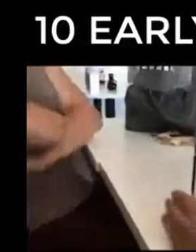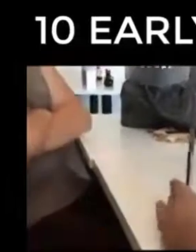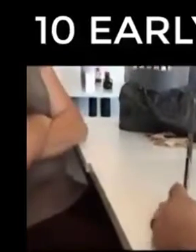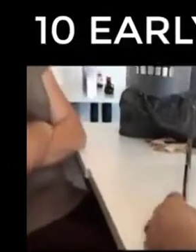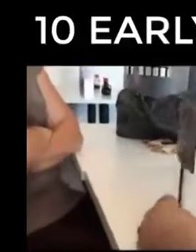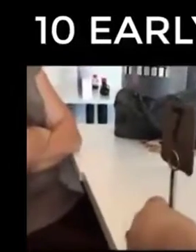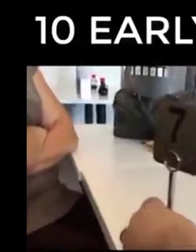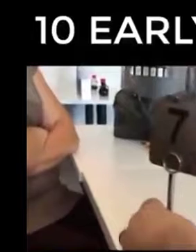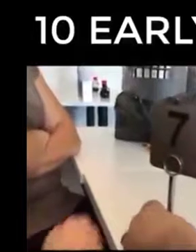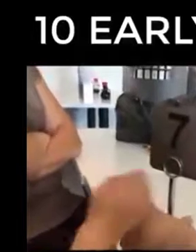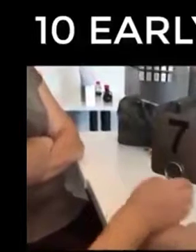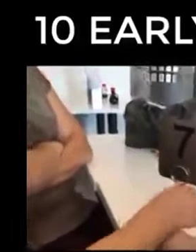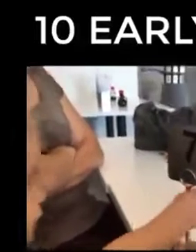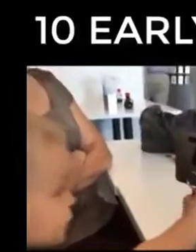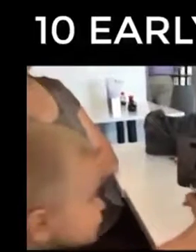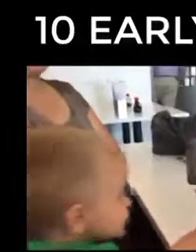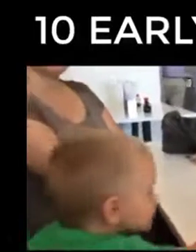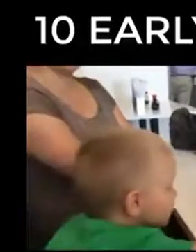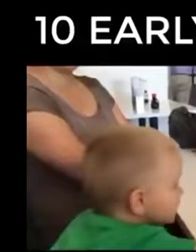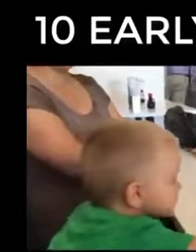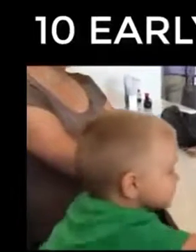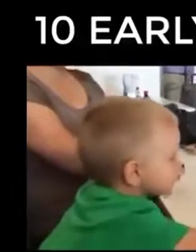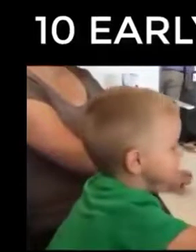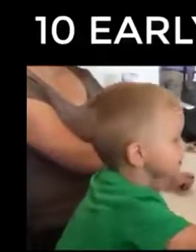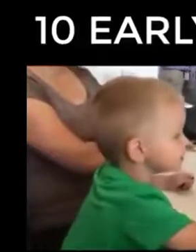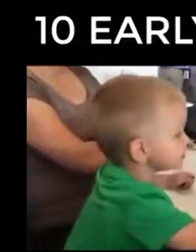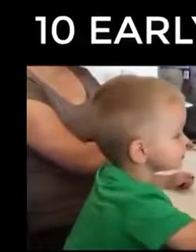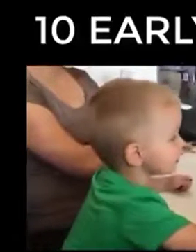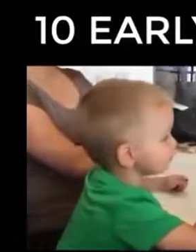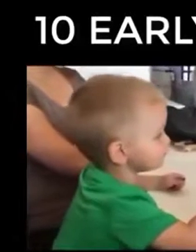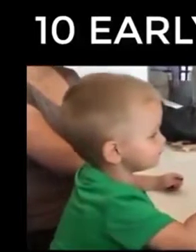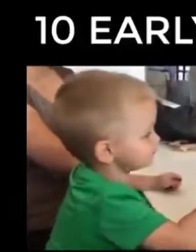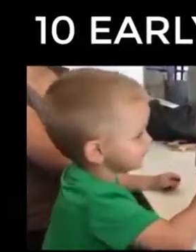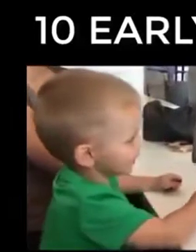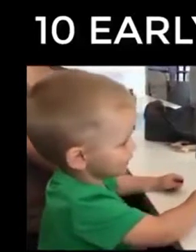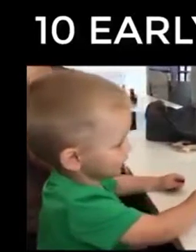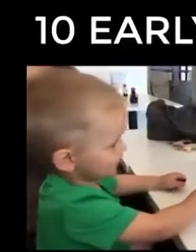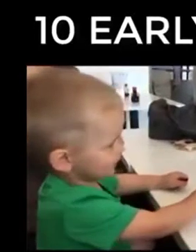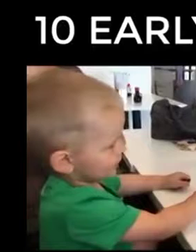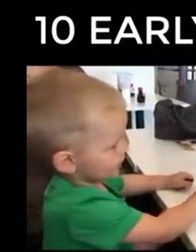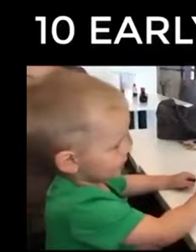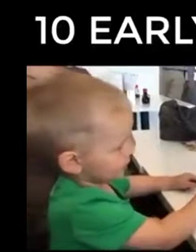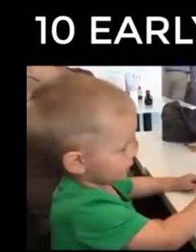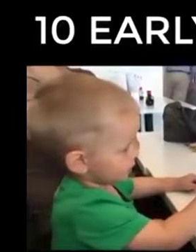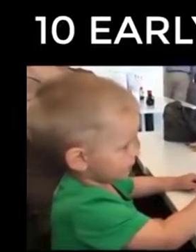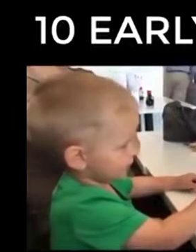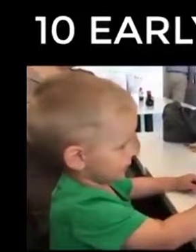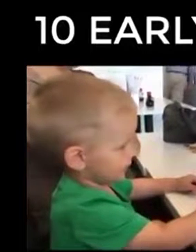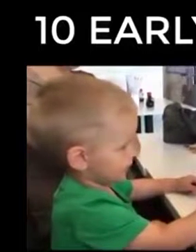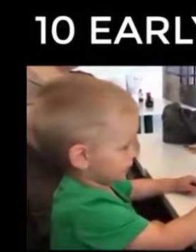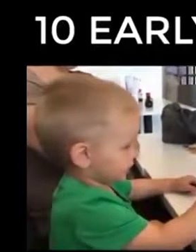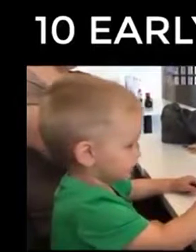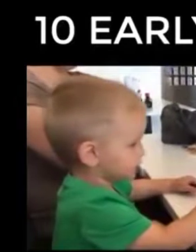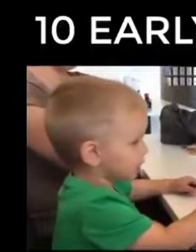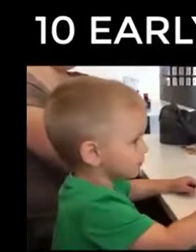echolalia, is when they constantly repeat the same phrase, not in a learning way, but more like a broken record way, again and again and again. So be aware of